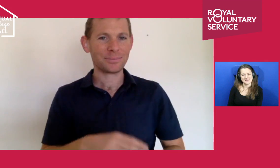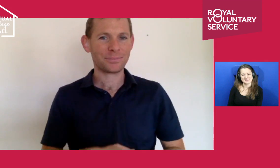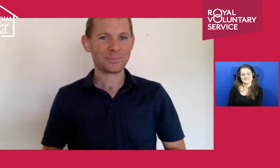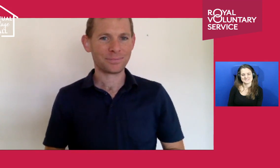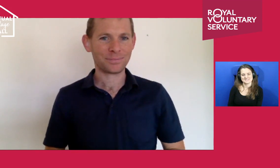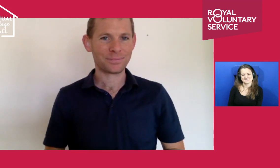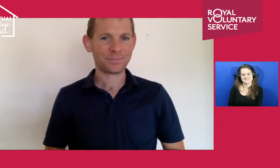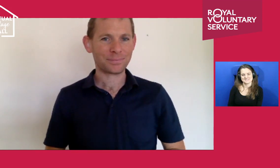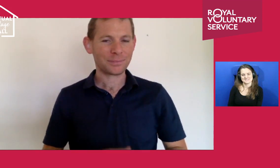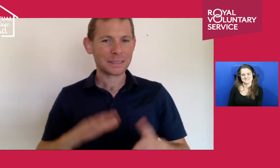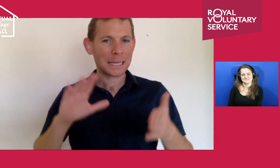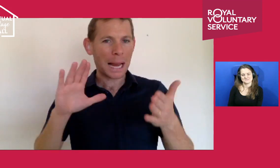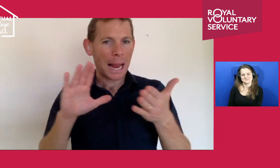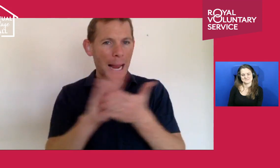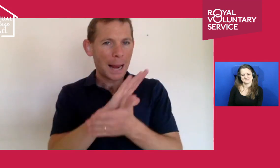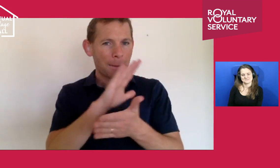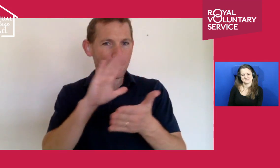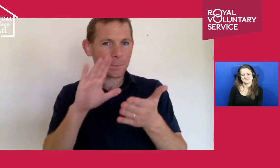Happy.